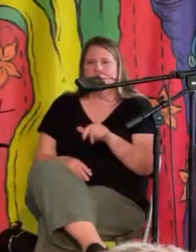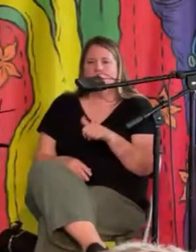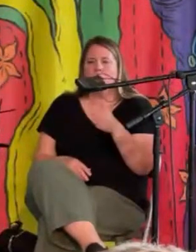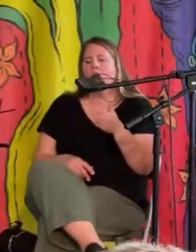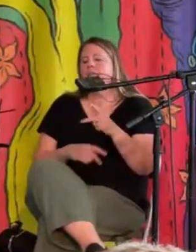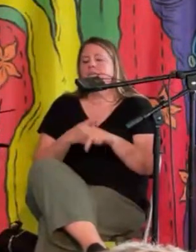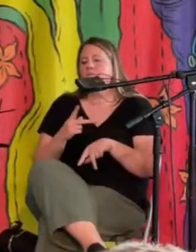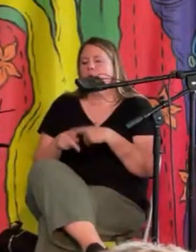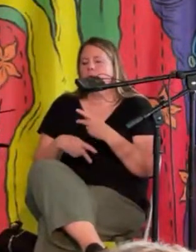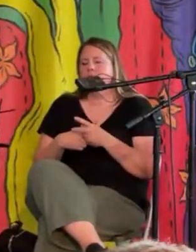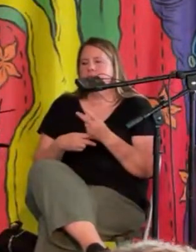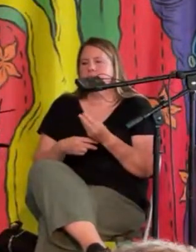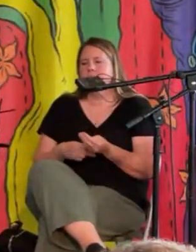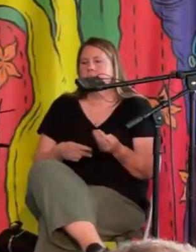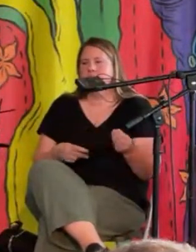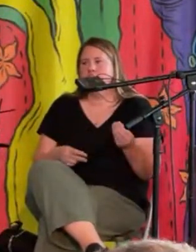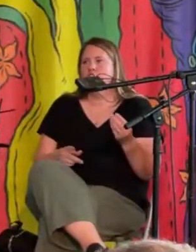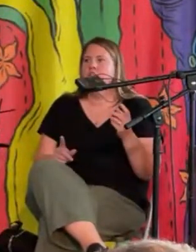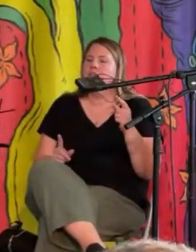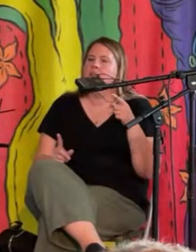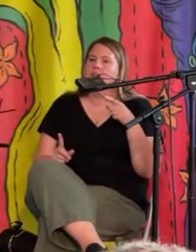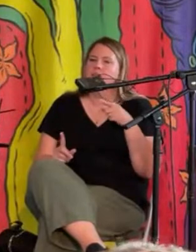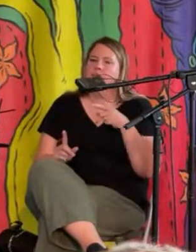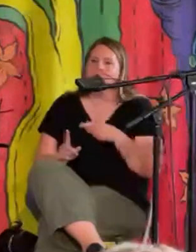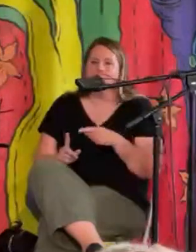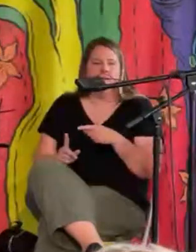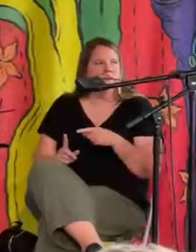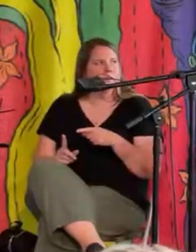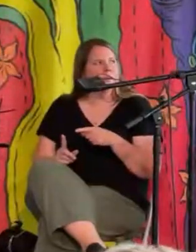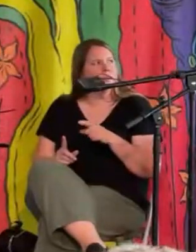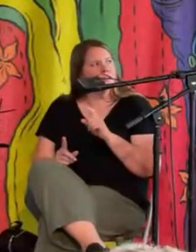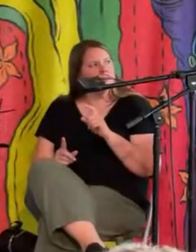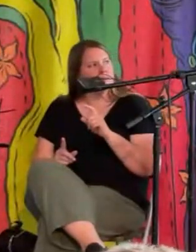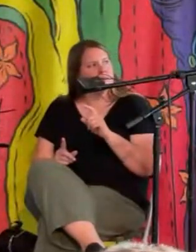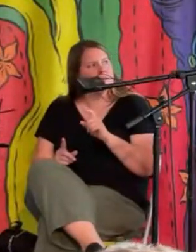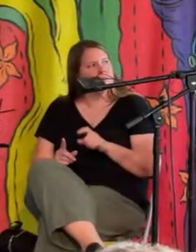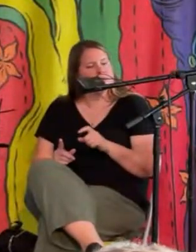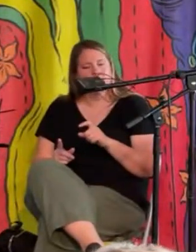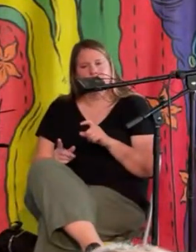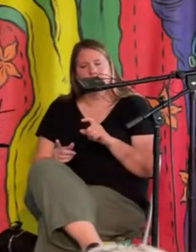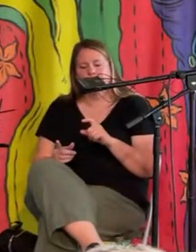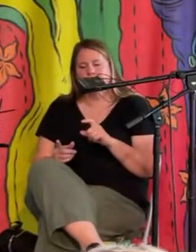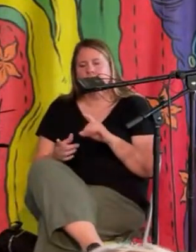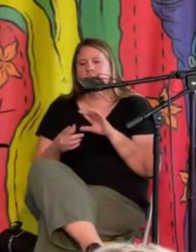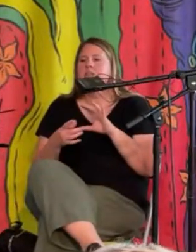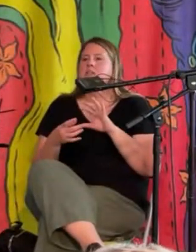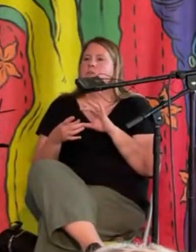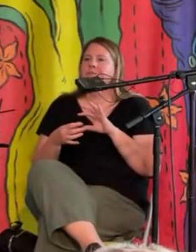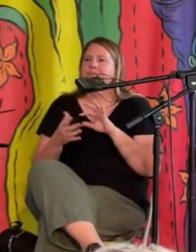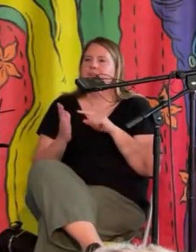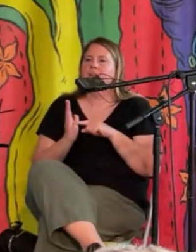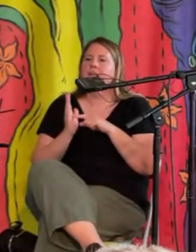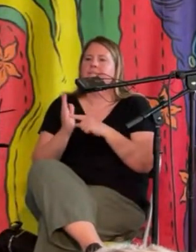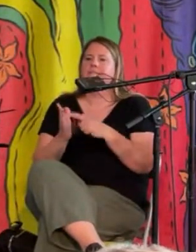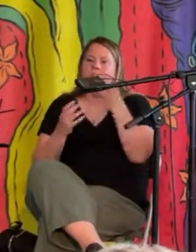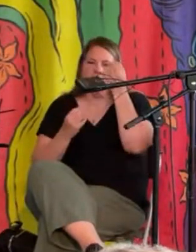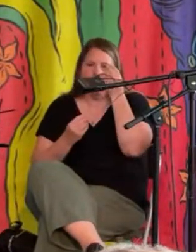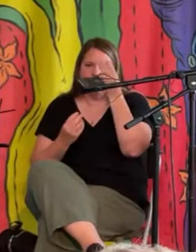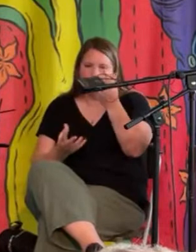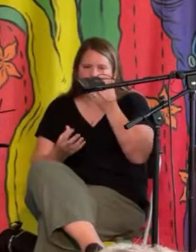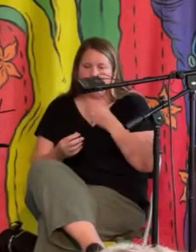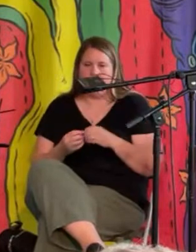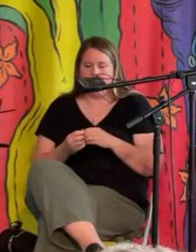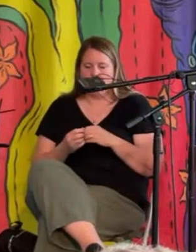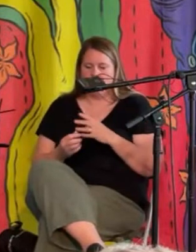language, is thinking that it's merely means of conveying information. Poetry is